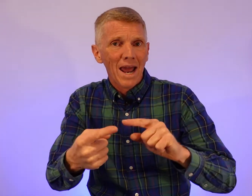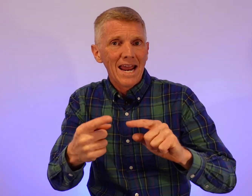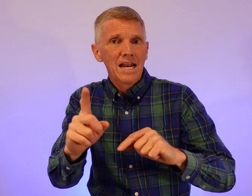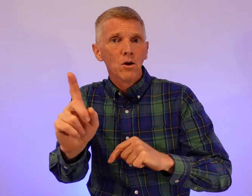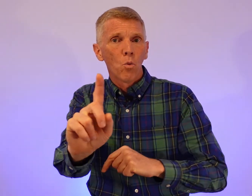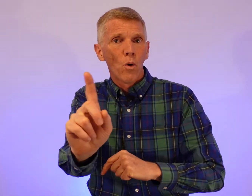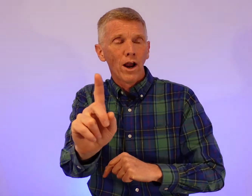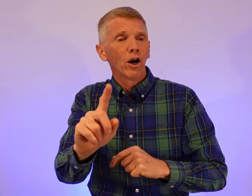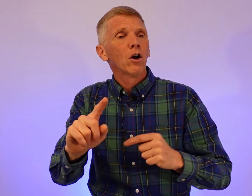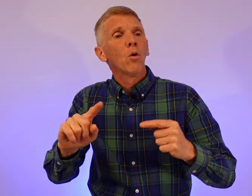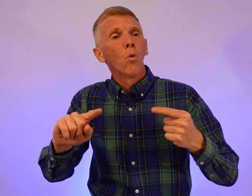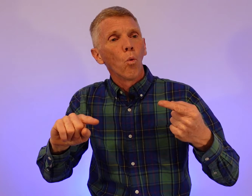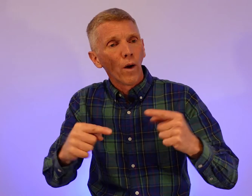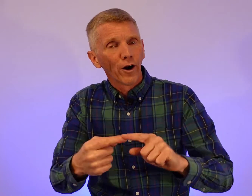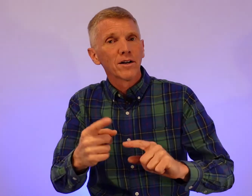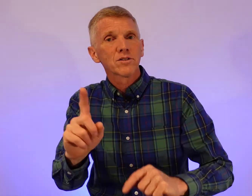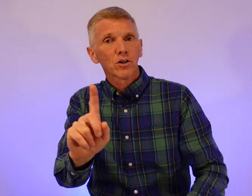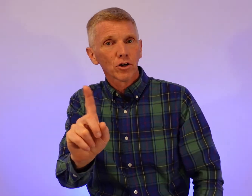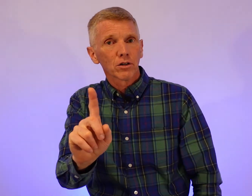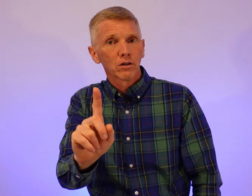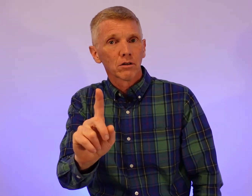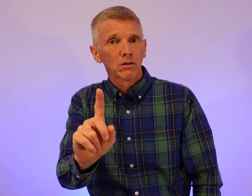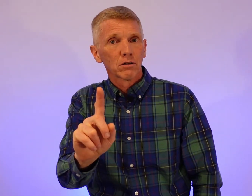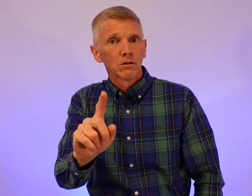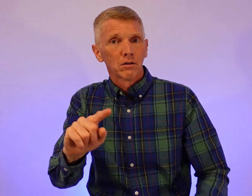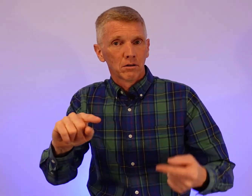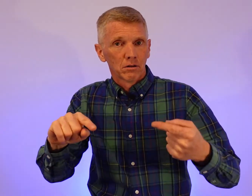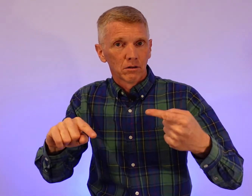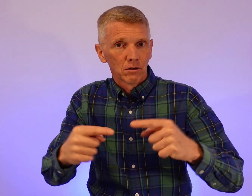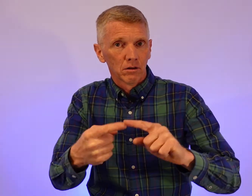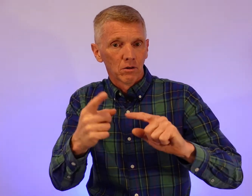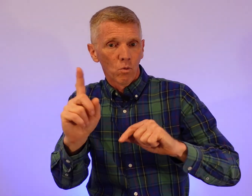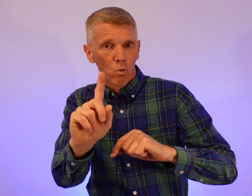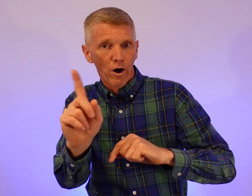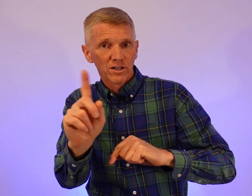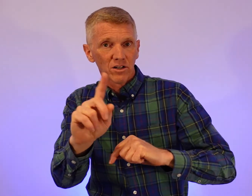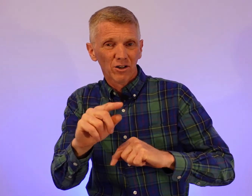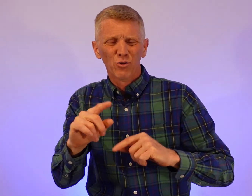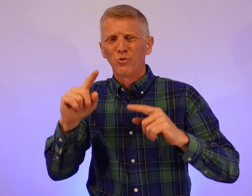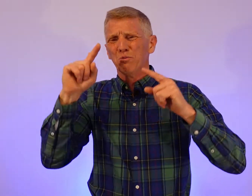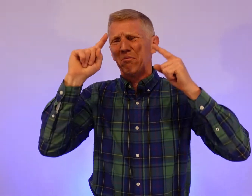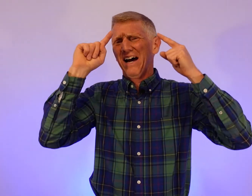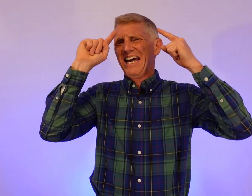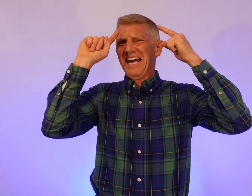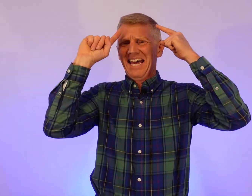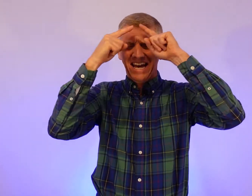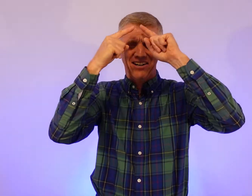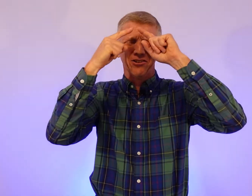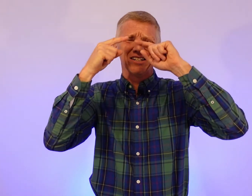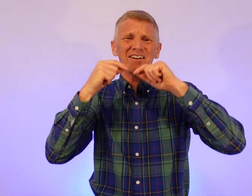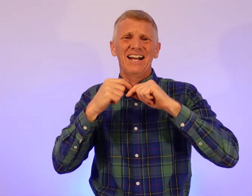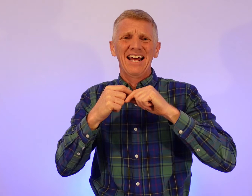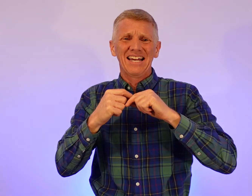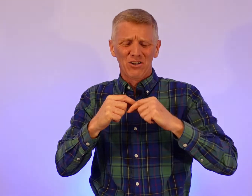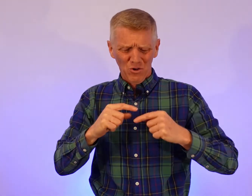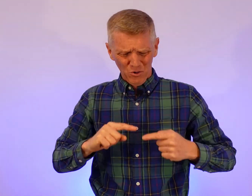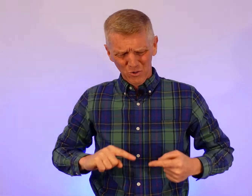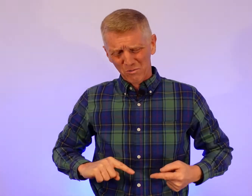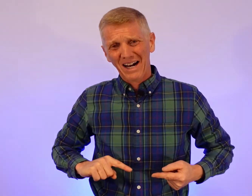pain where? Where does it hurt? Where does it hurt? Ooh, my head hurts. I've got a headache. Ooh, my